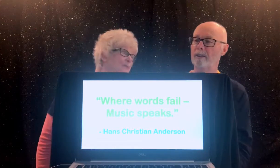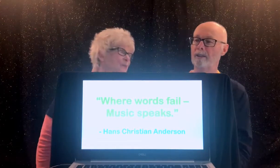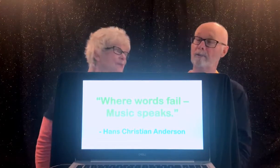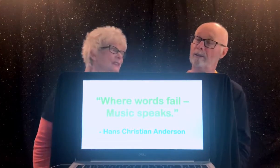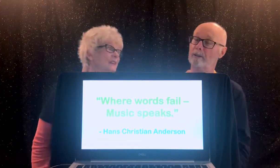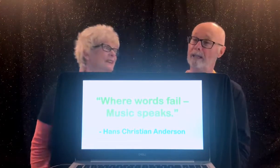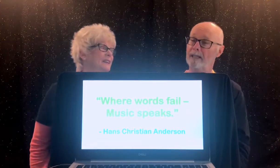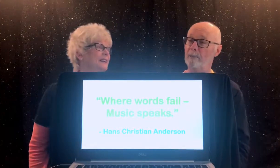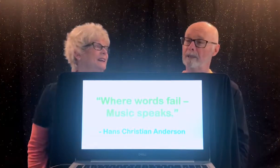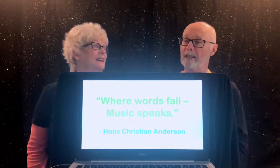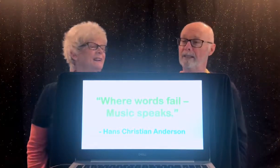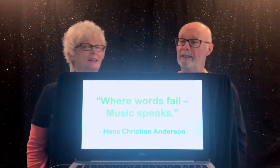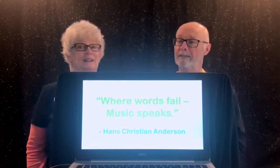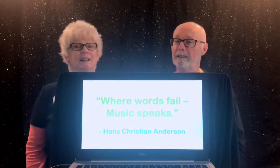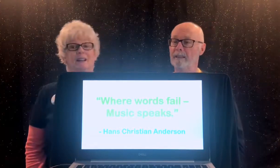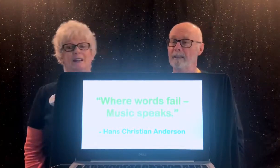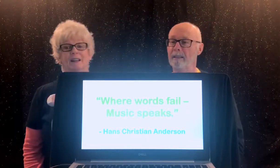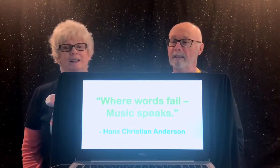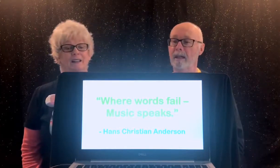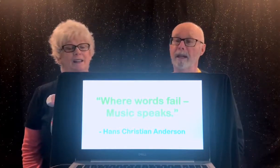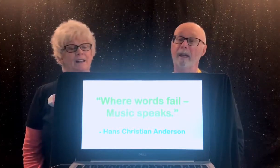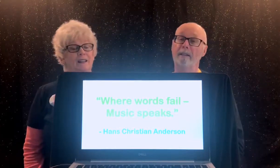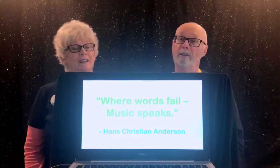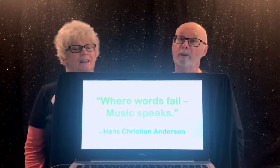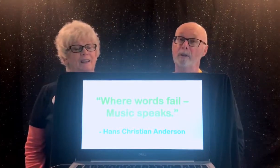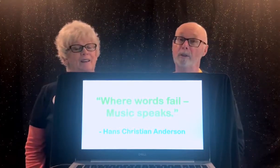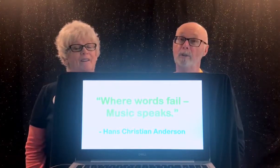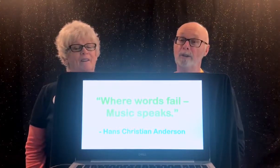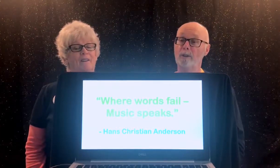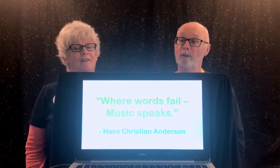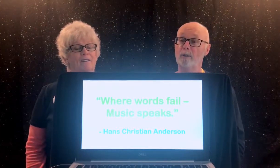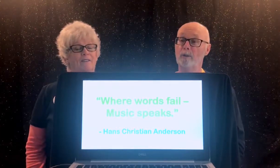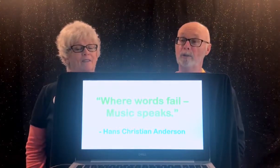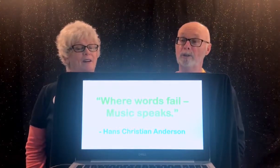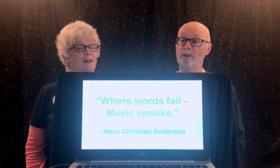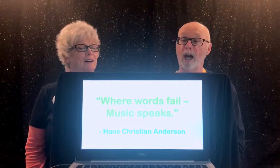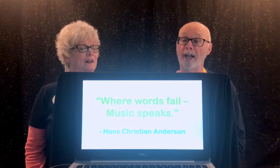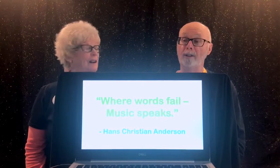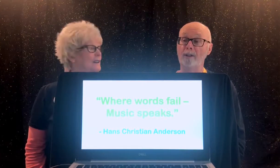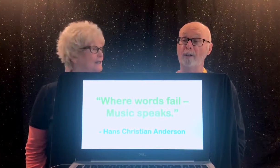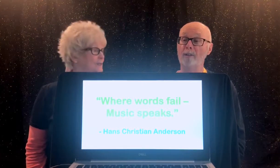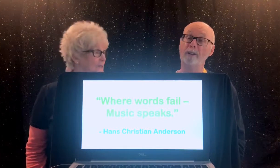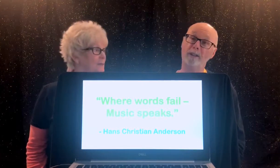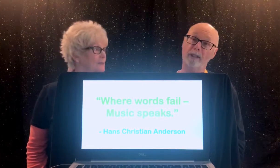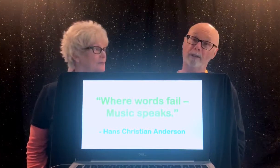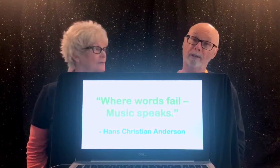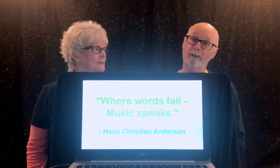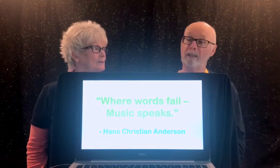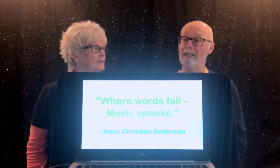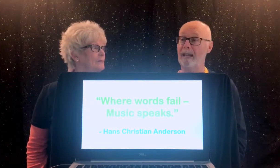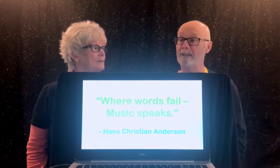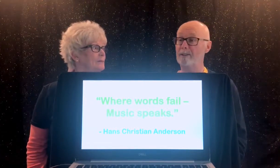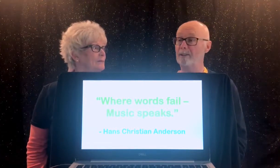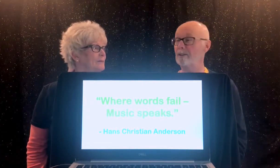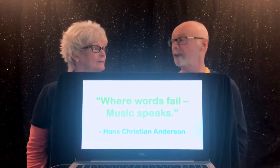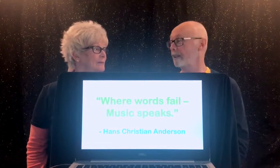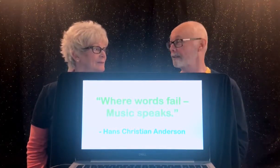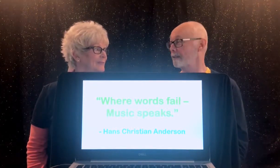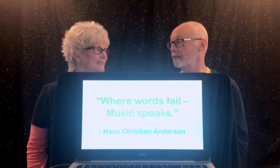you're creating a playlist, you can do it to sign to sing to dance to listen to, or